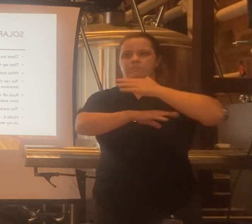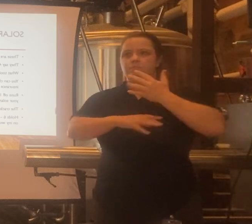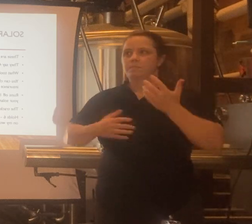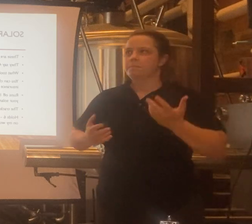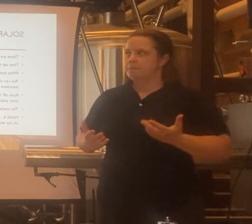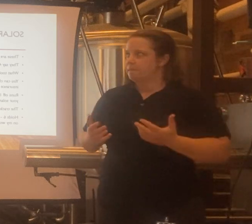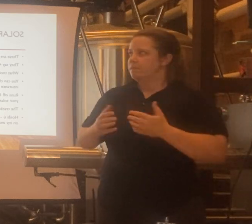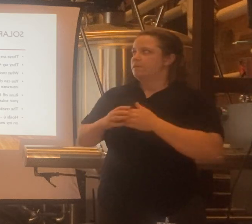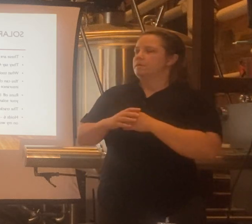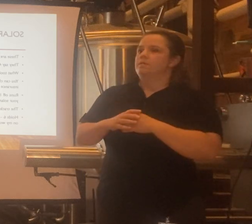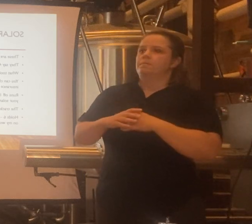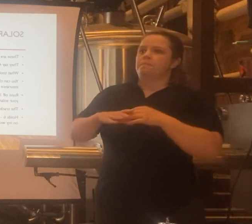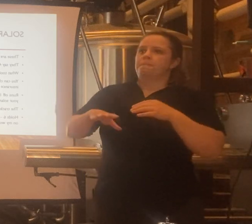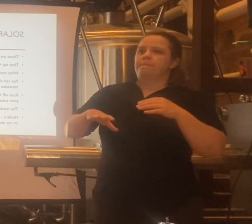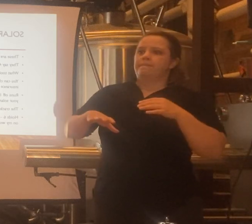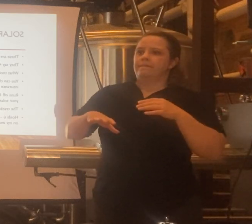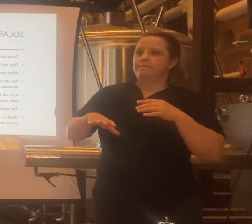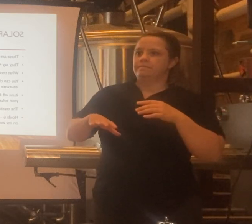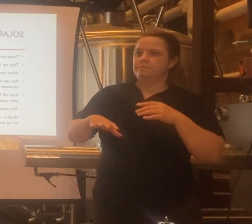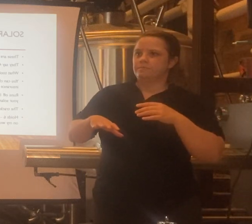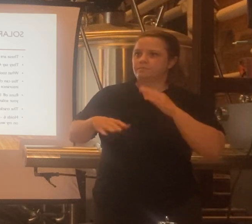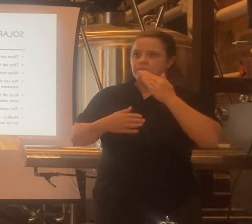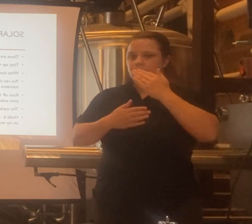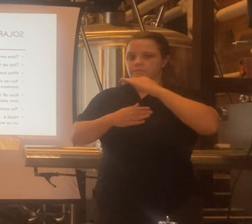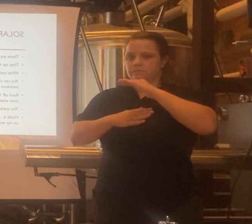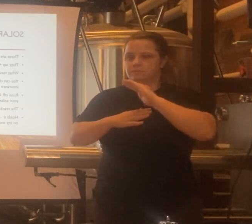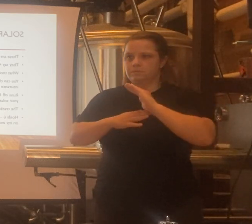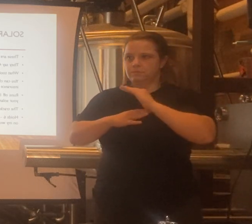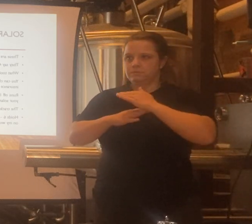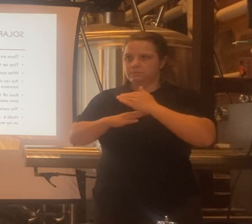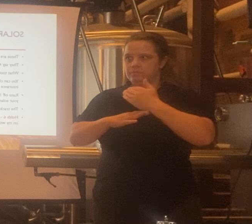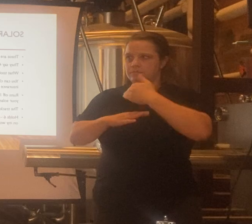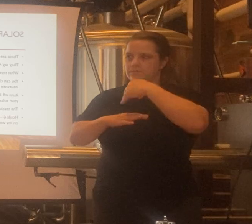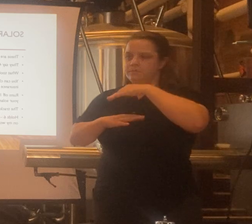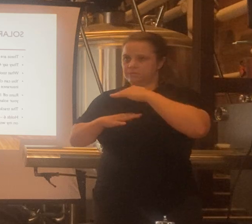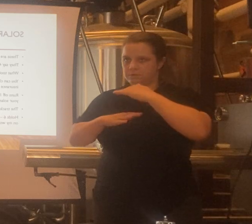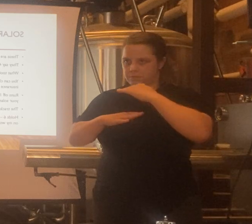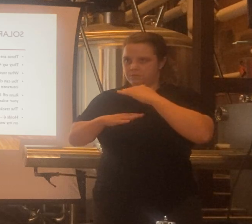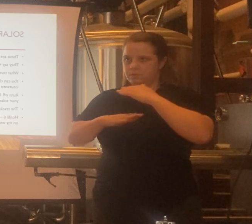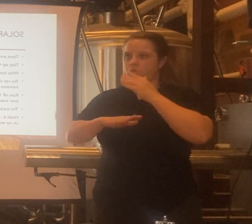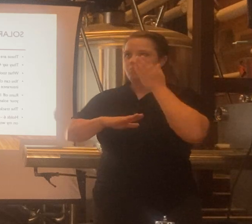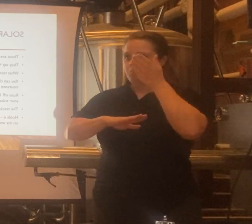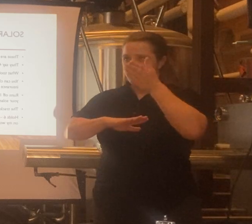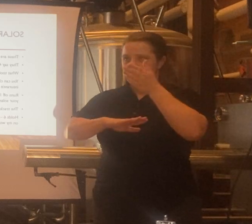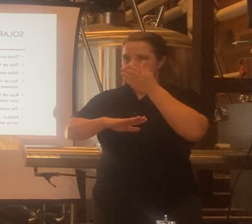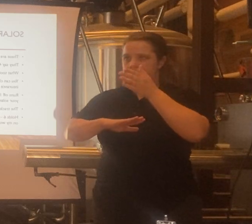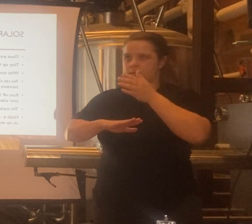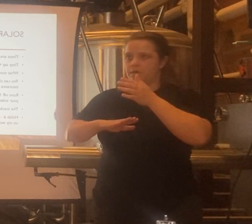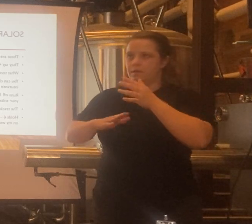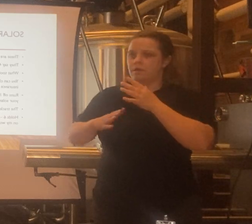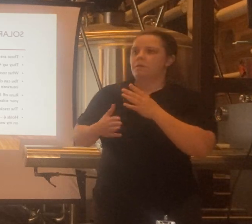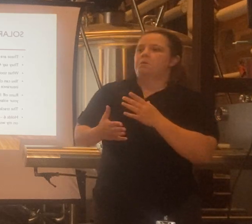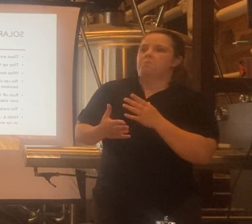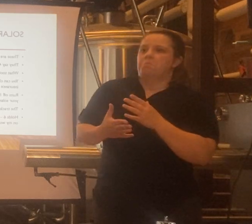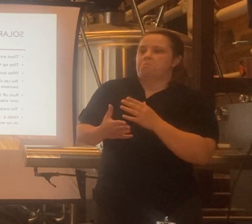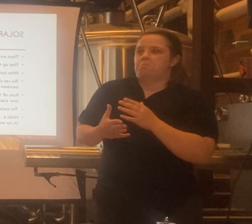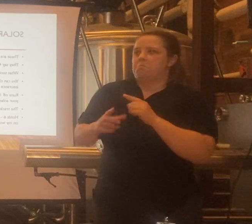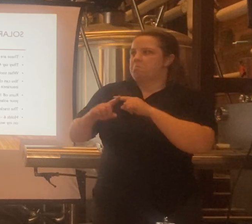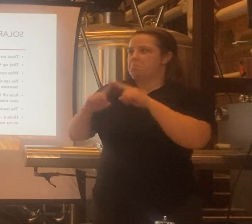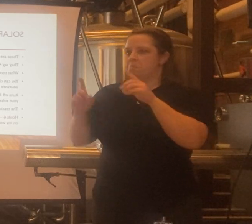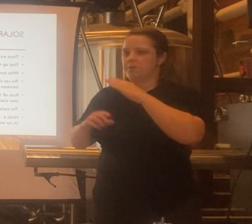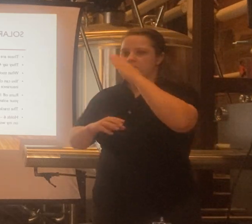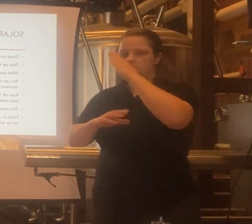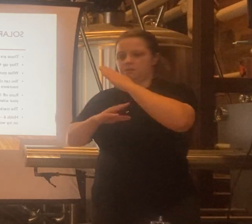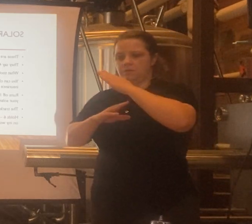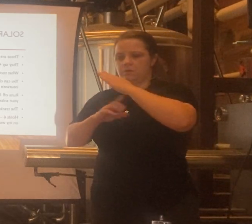actuator's just kind of locked down. It vibrates, trust me, it moves around, it shakes, but it's not a kite. I don't think you can